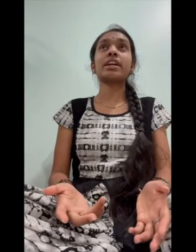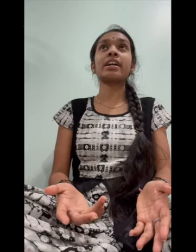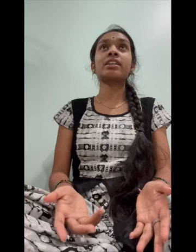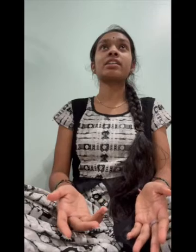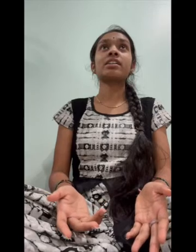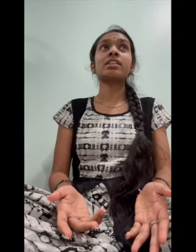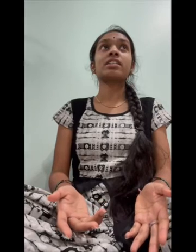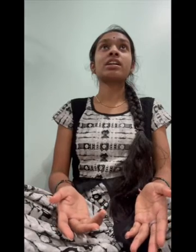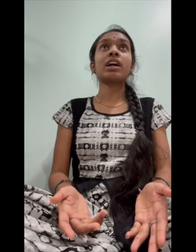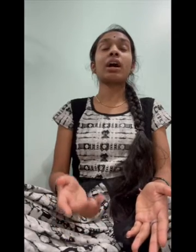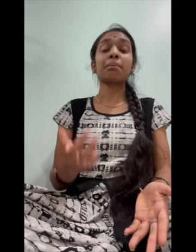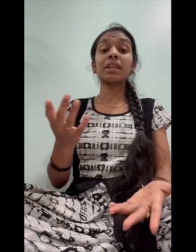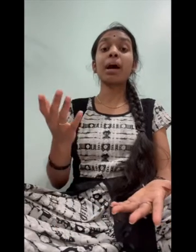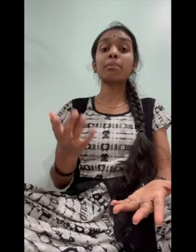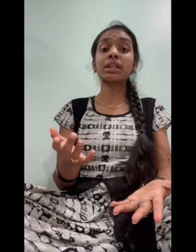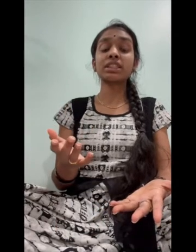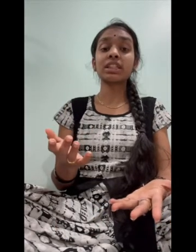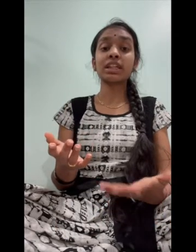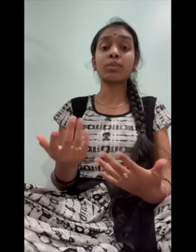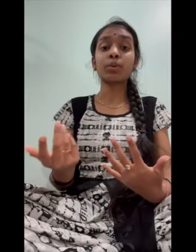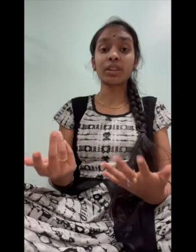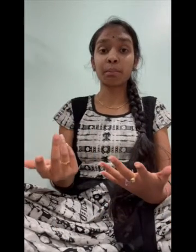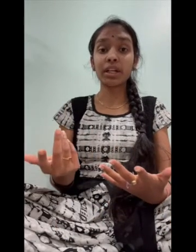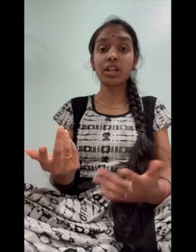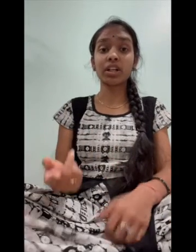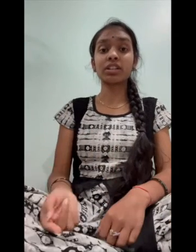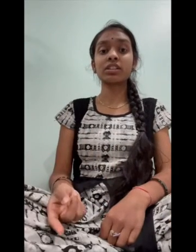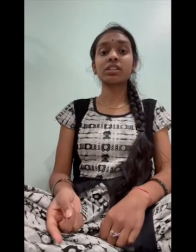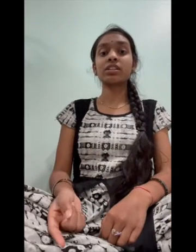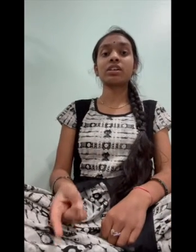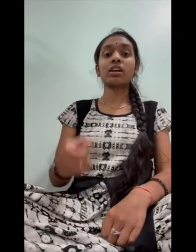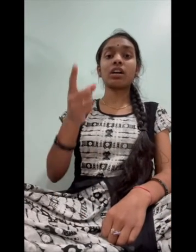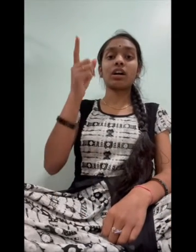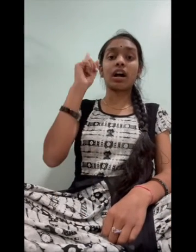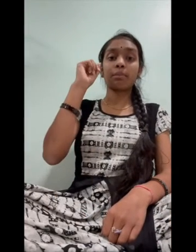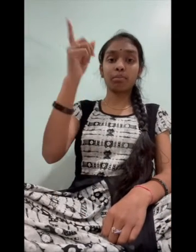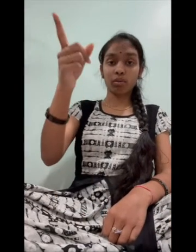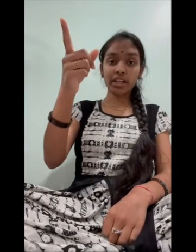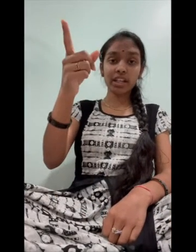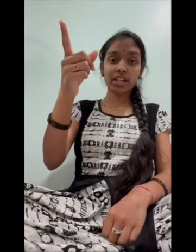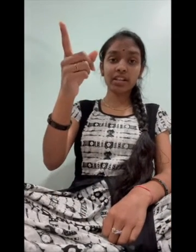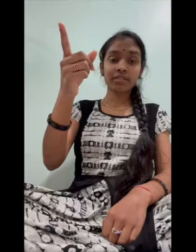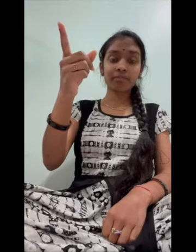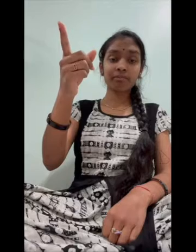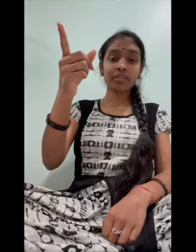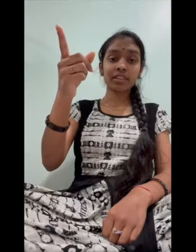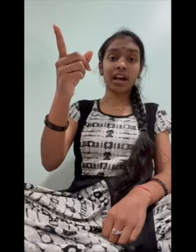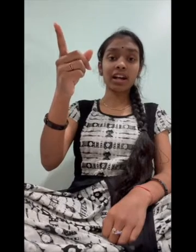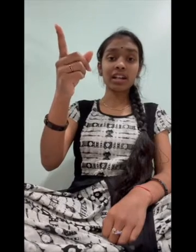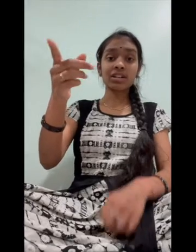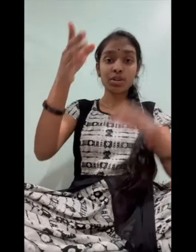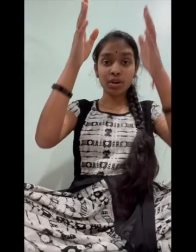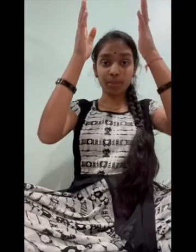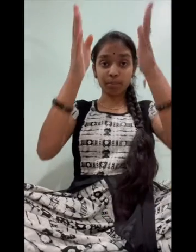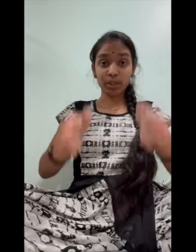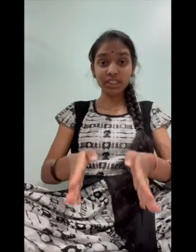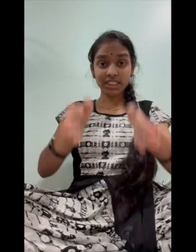say that person with the beard. I point that